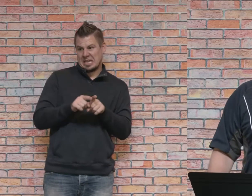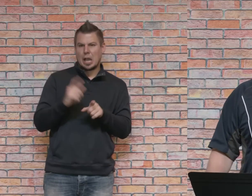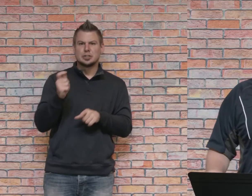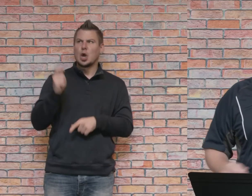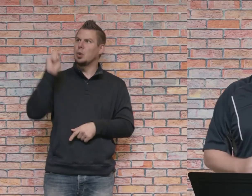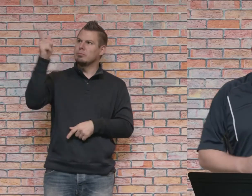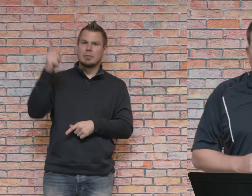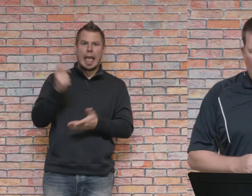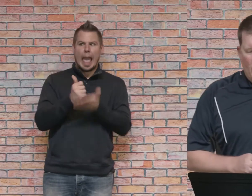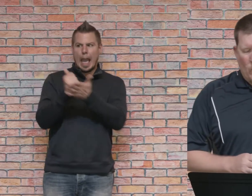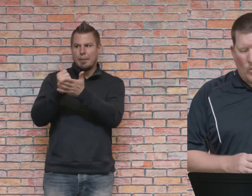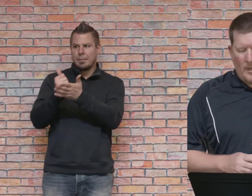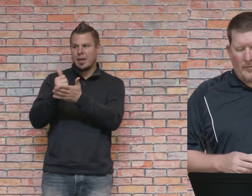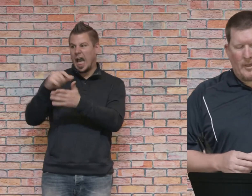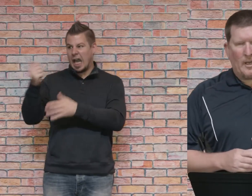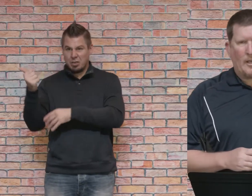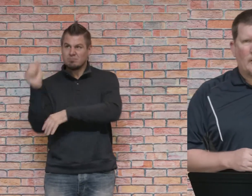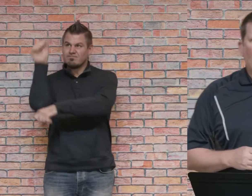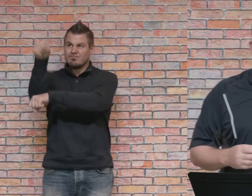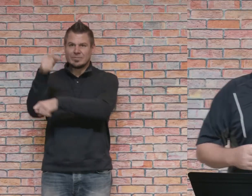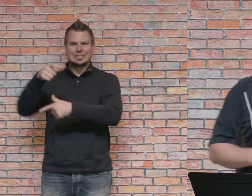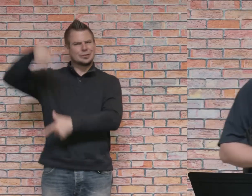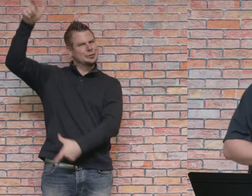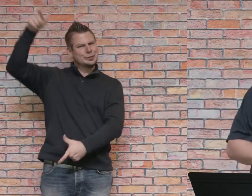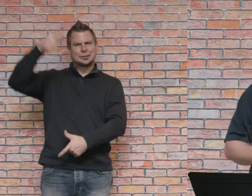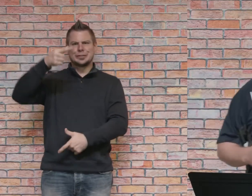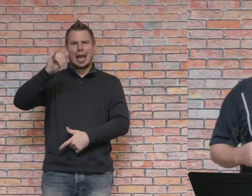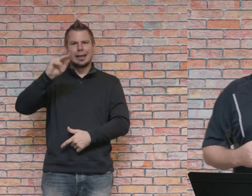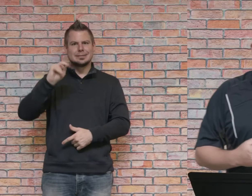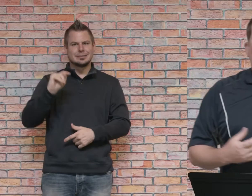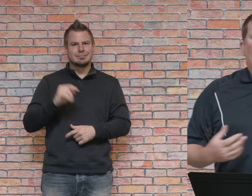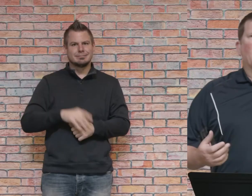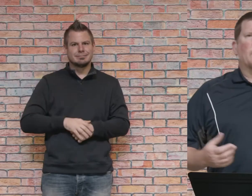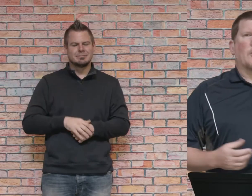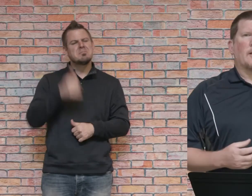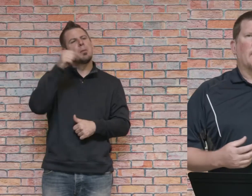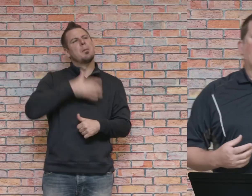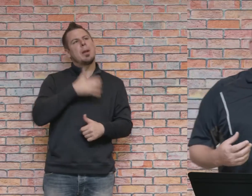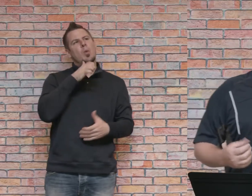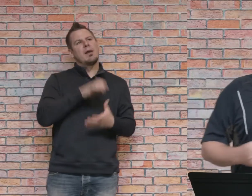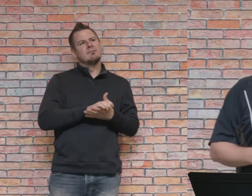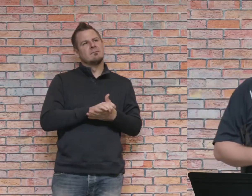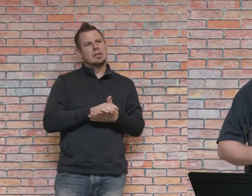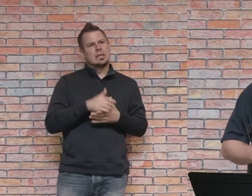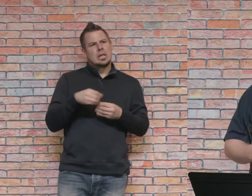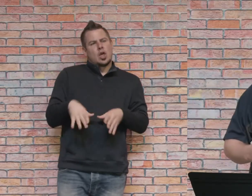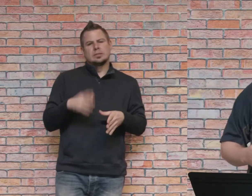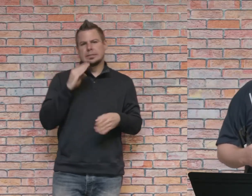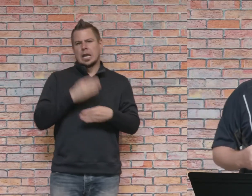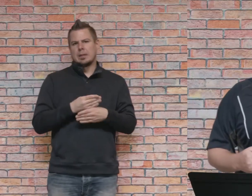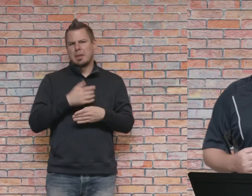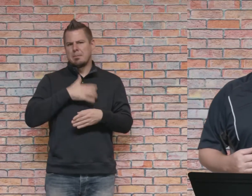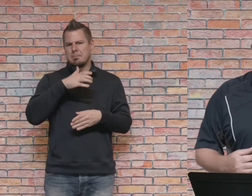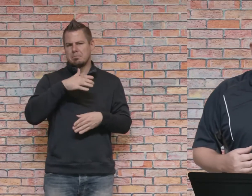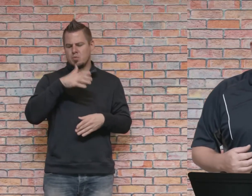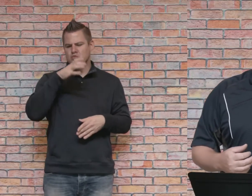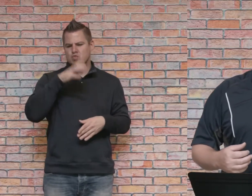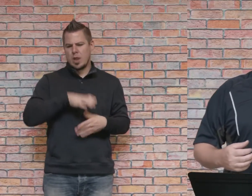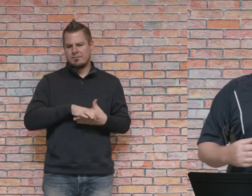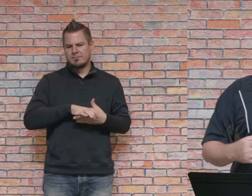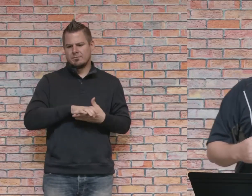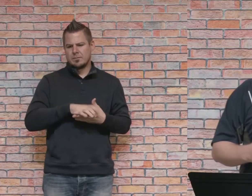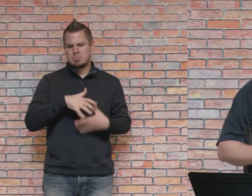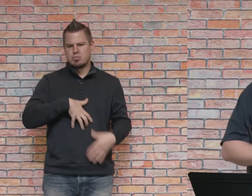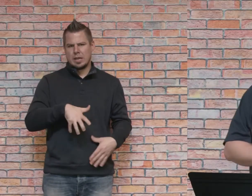I remember when my wife and I lost a son. My wife was pregnant and she got very sick and was dealing